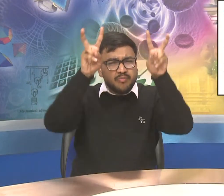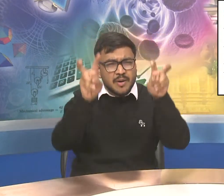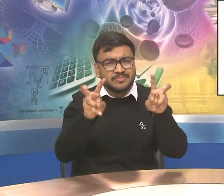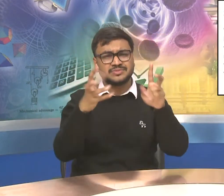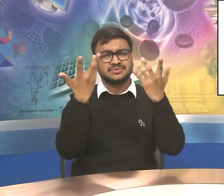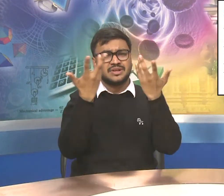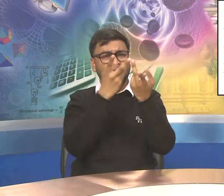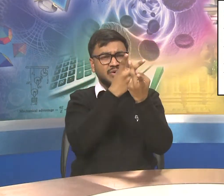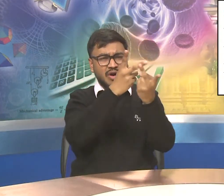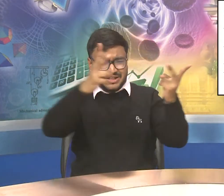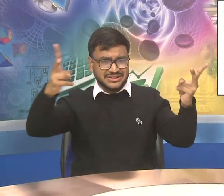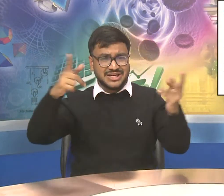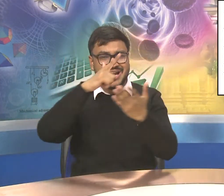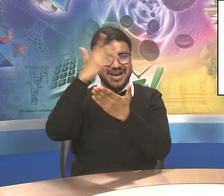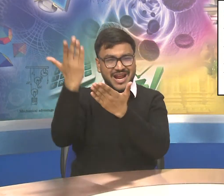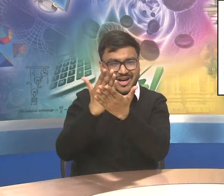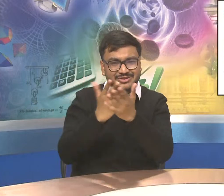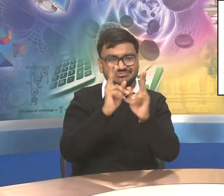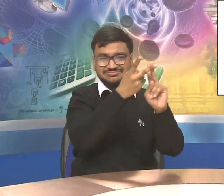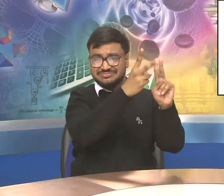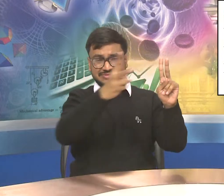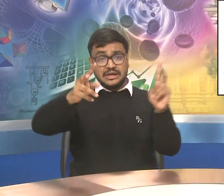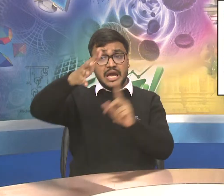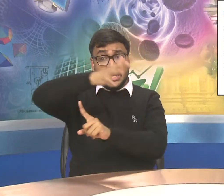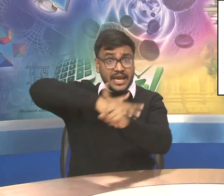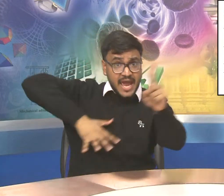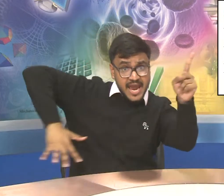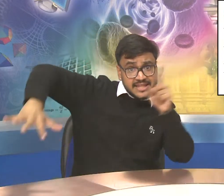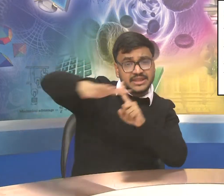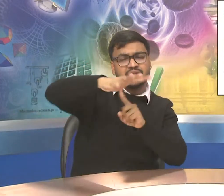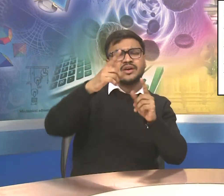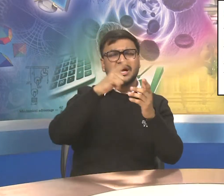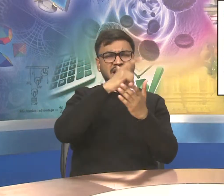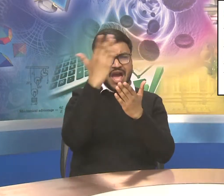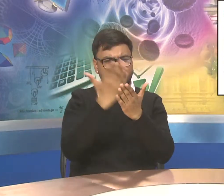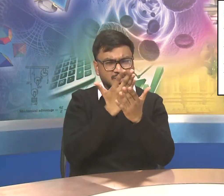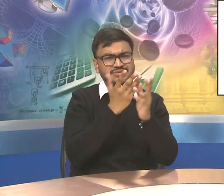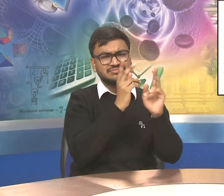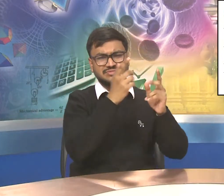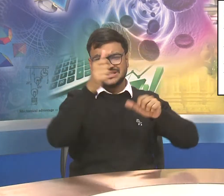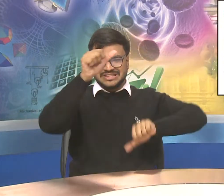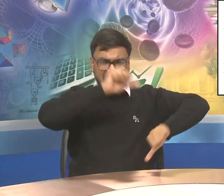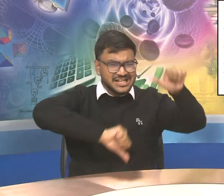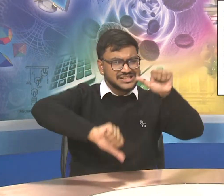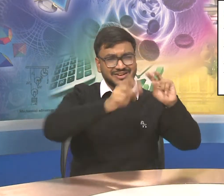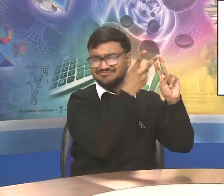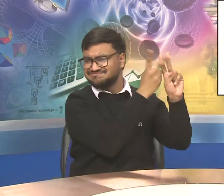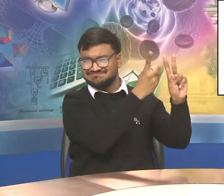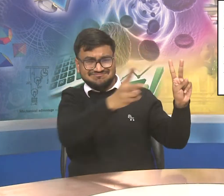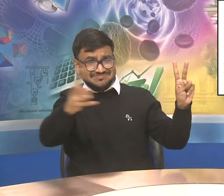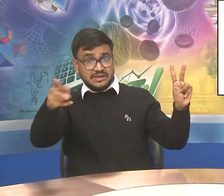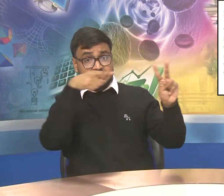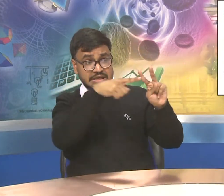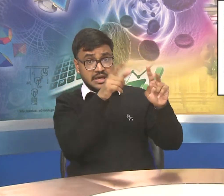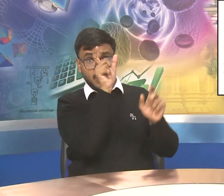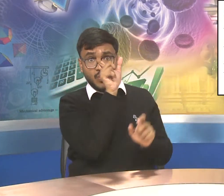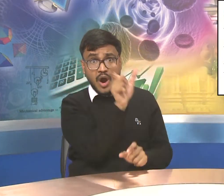When a library user wants to have information on a particular